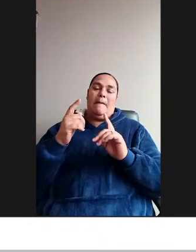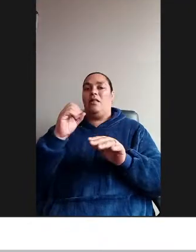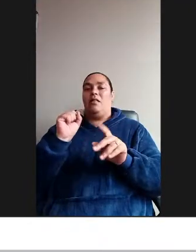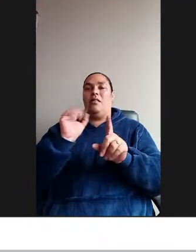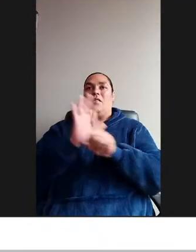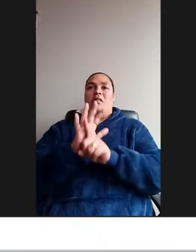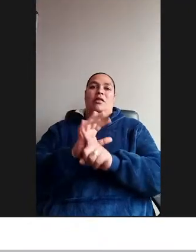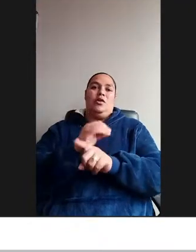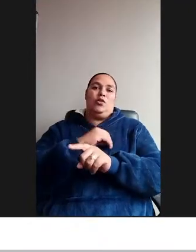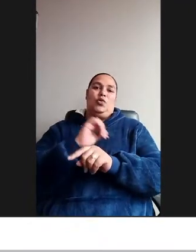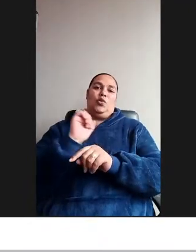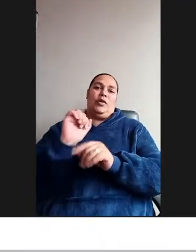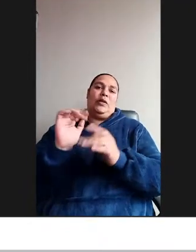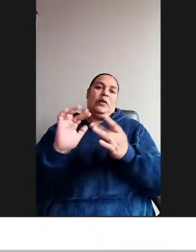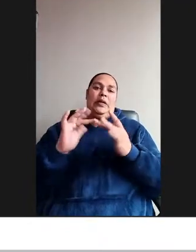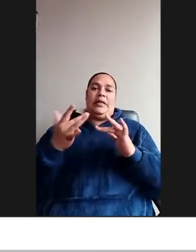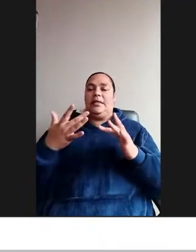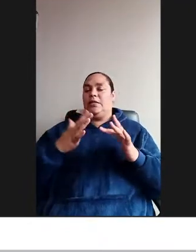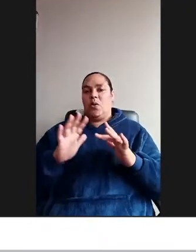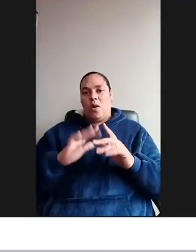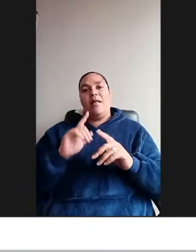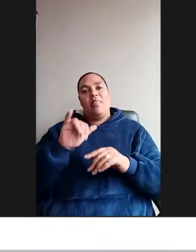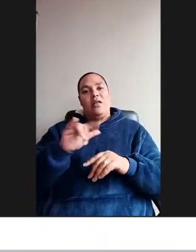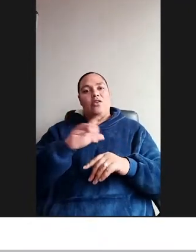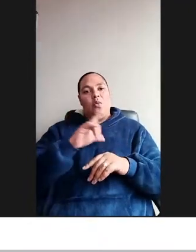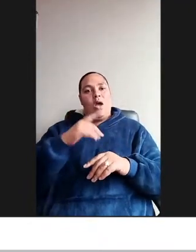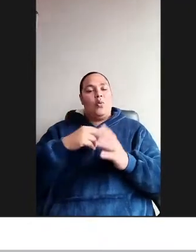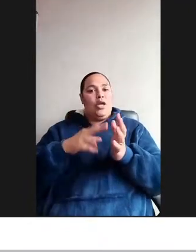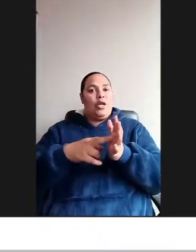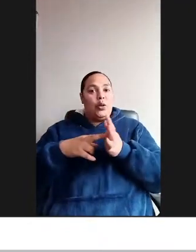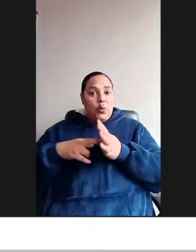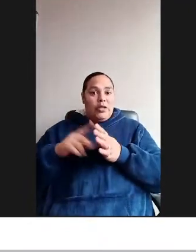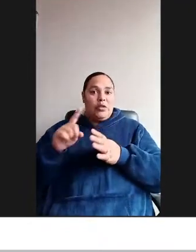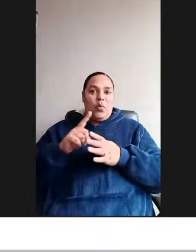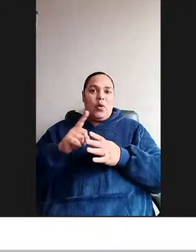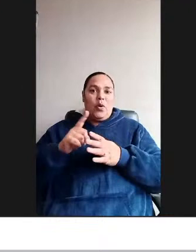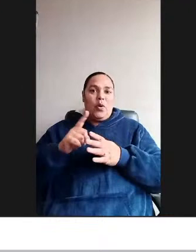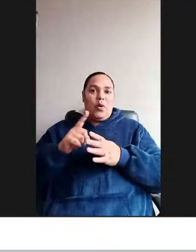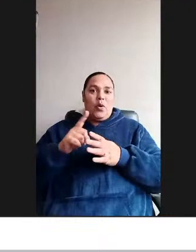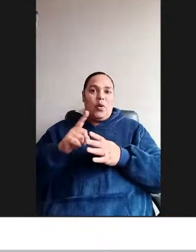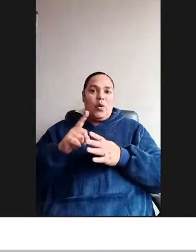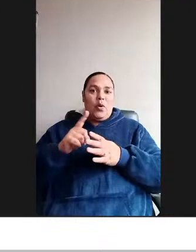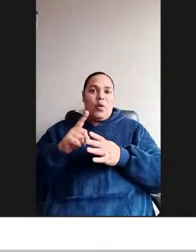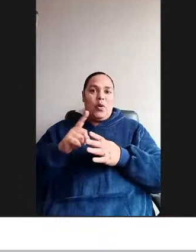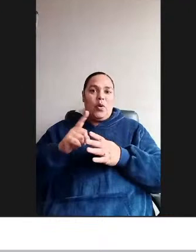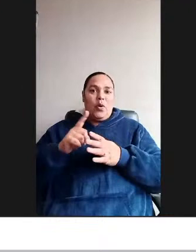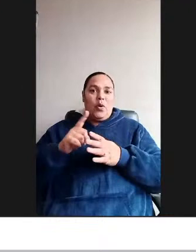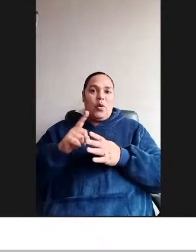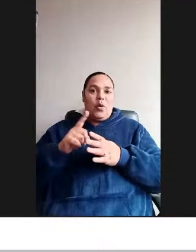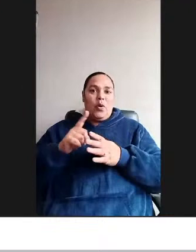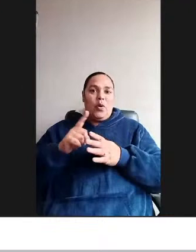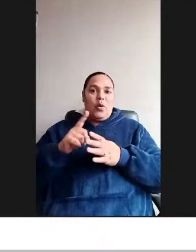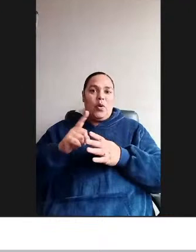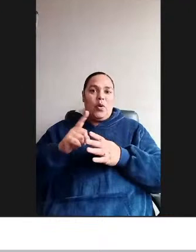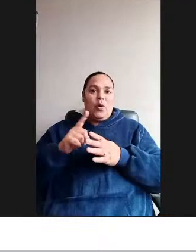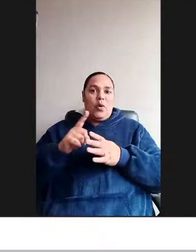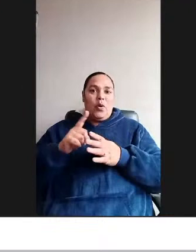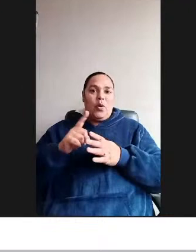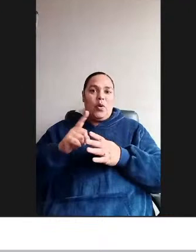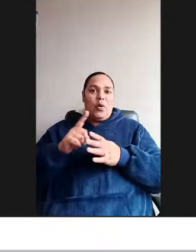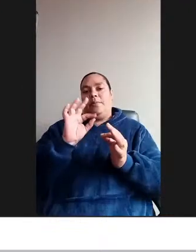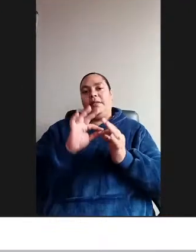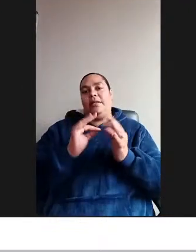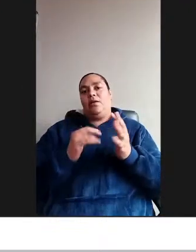the internet, and that is why we are requesting that we have a closed session pertaining to this particular matter. All of the